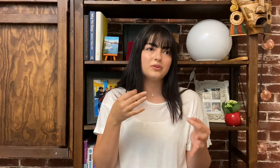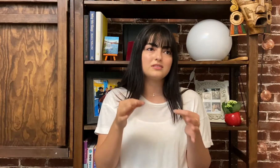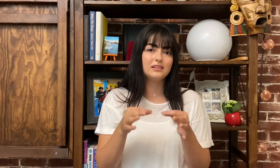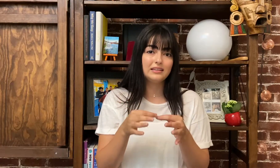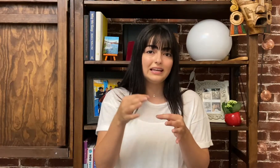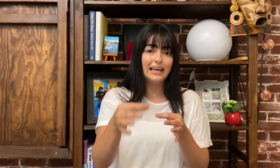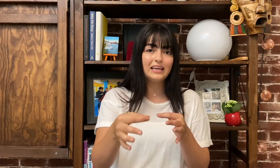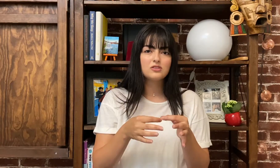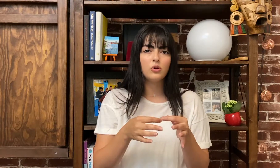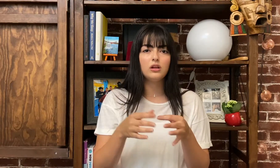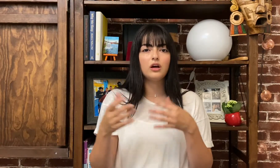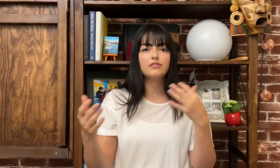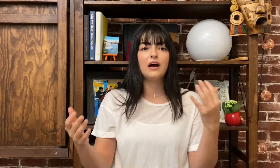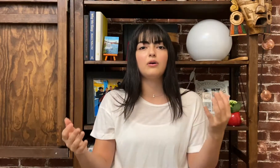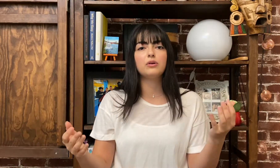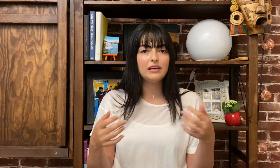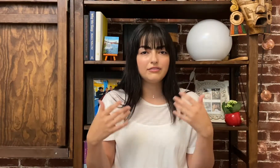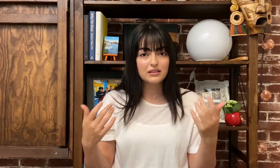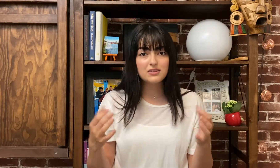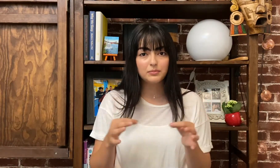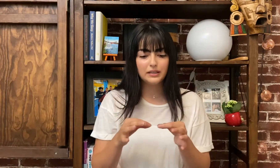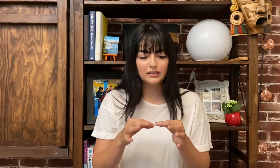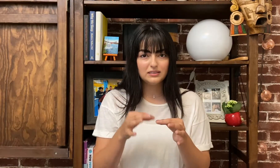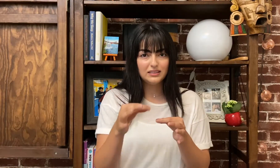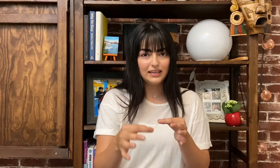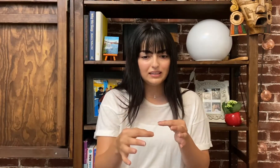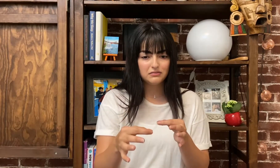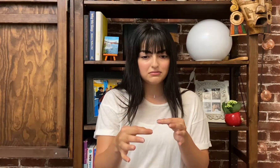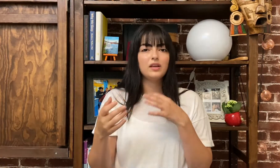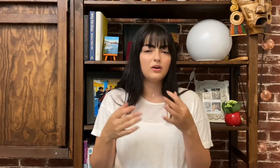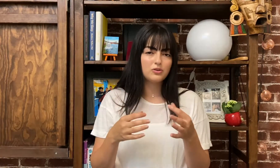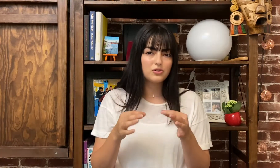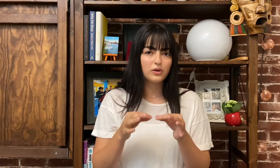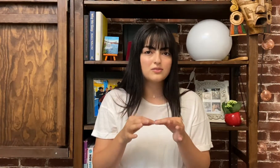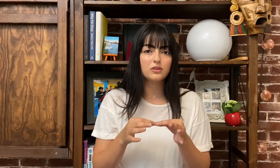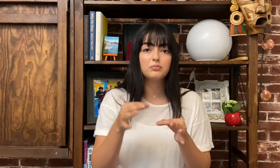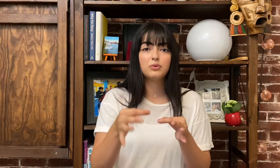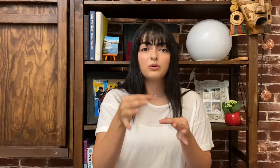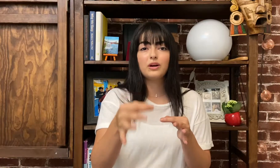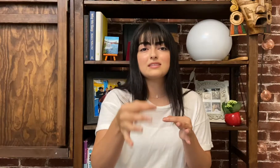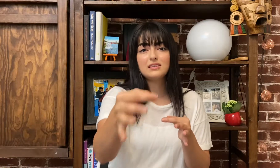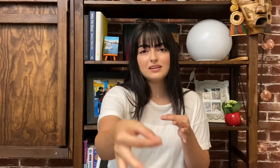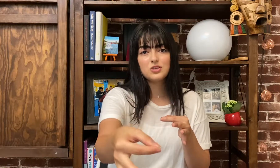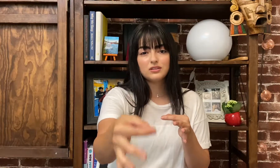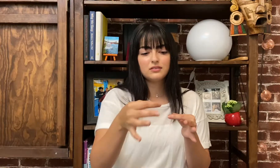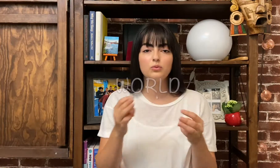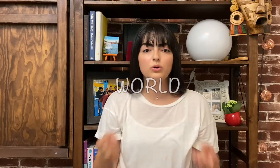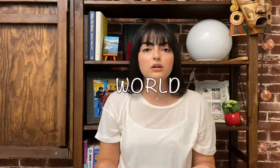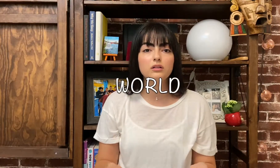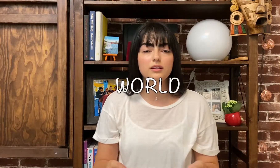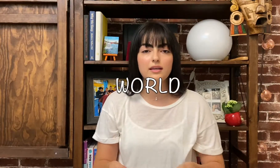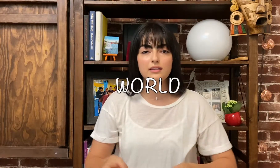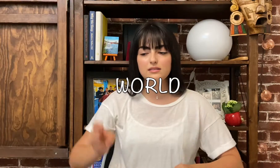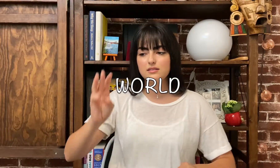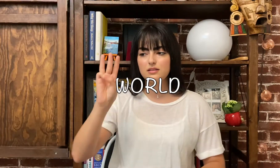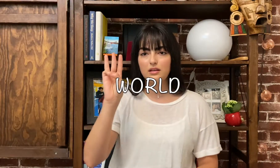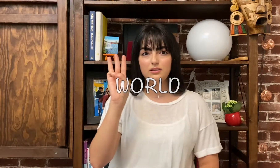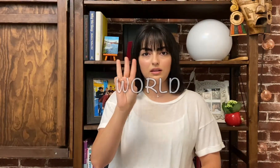to delay. So a lot of our events are being delayed. It also works with procrastination. World is